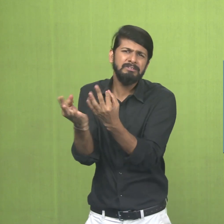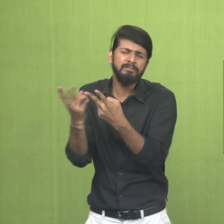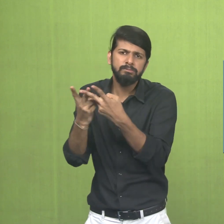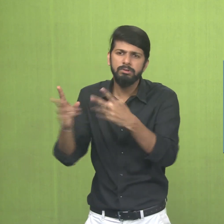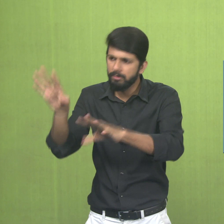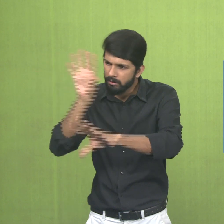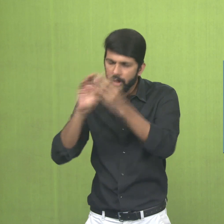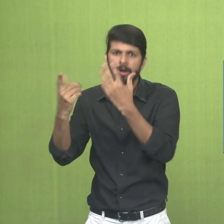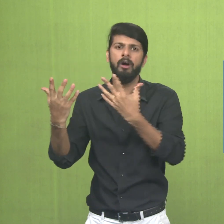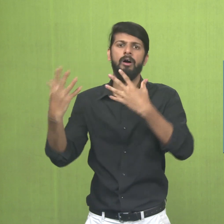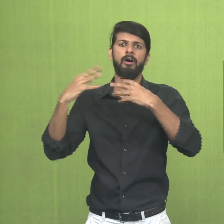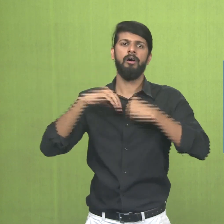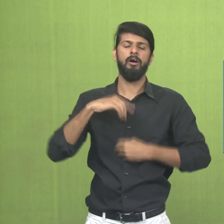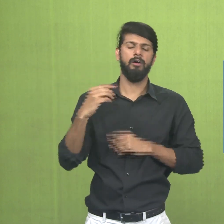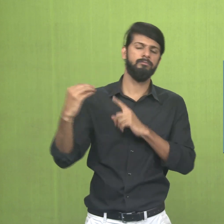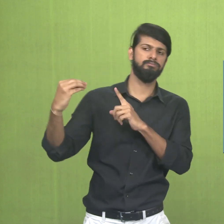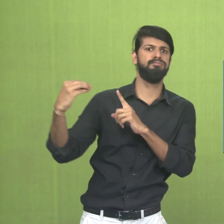These were the two influences of Jamini Roy,